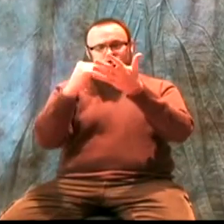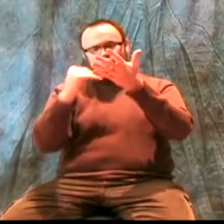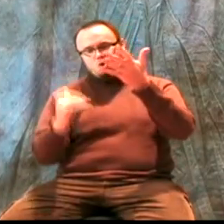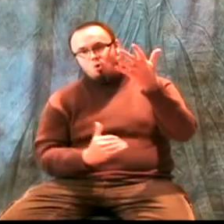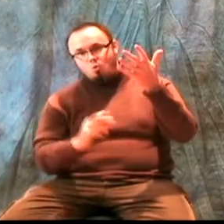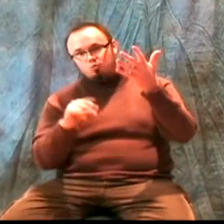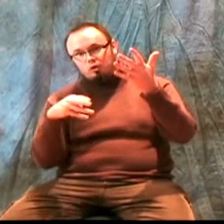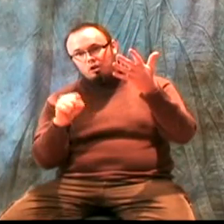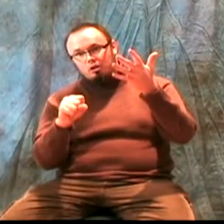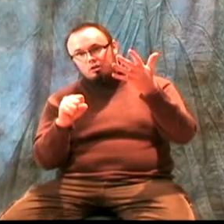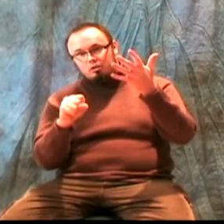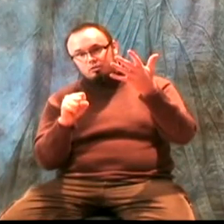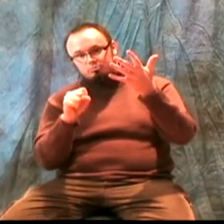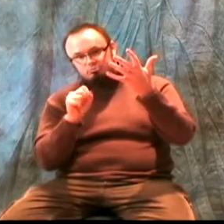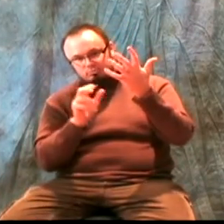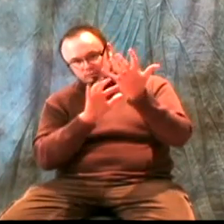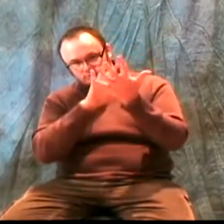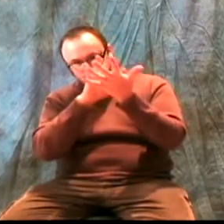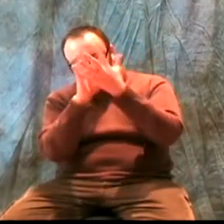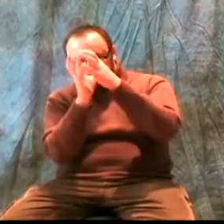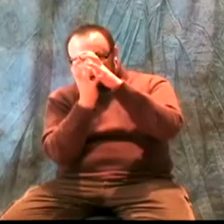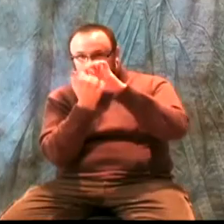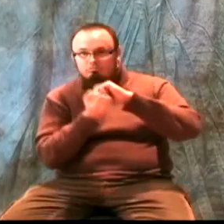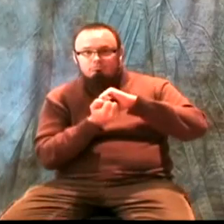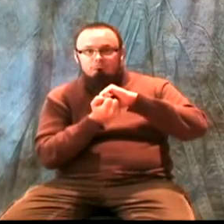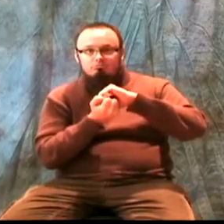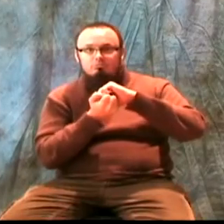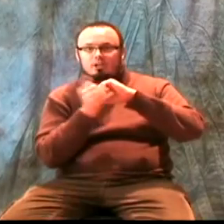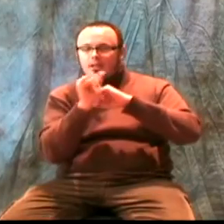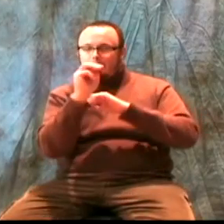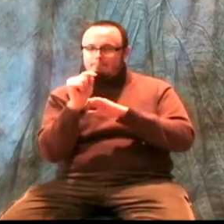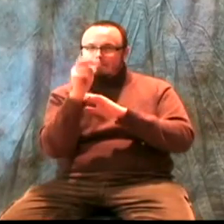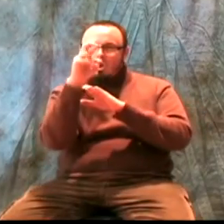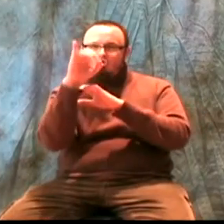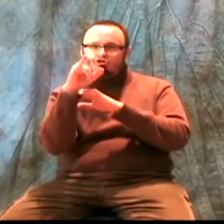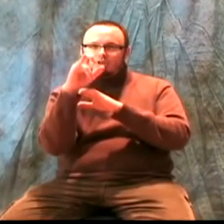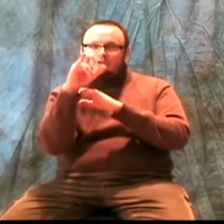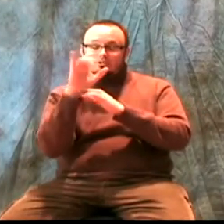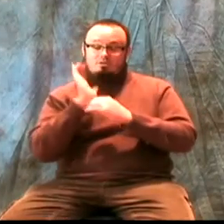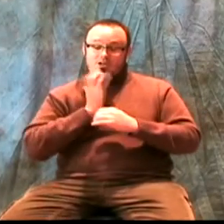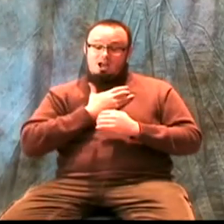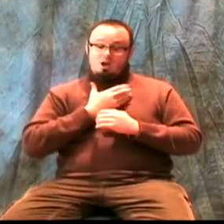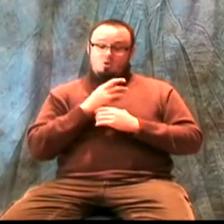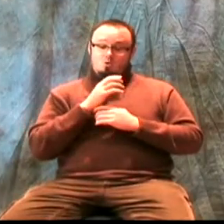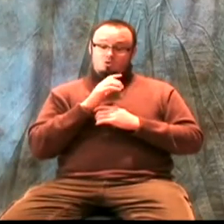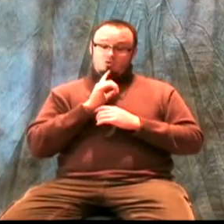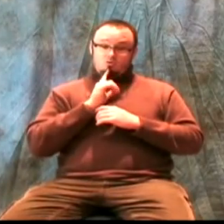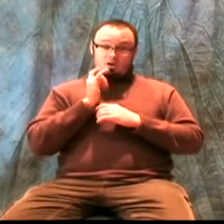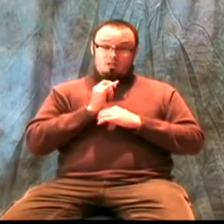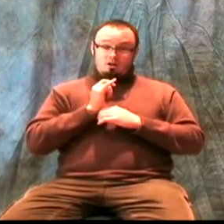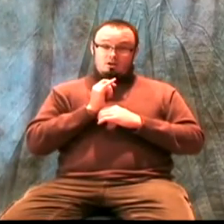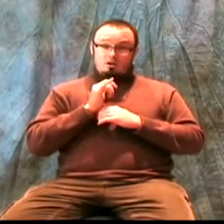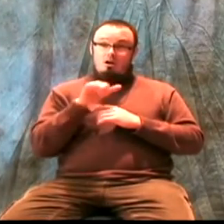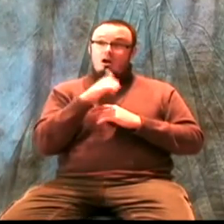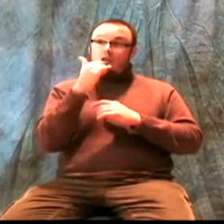an intricately entwined matrix-type design, linking our realm of reality to worlds above